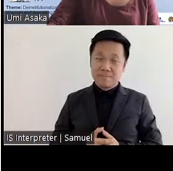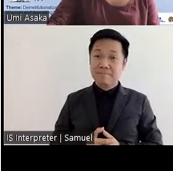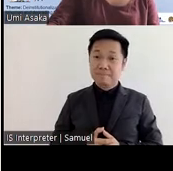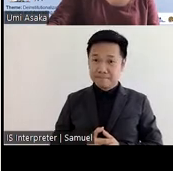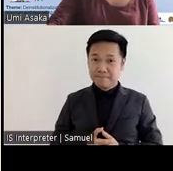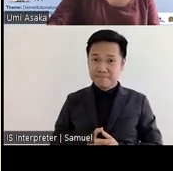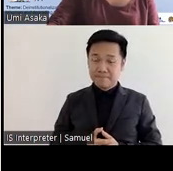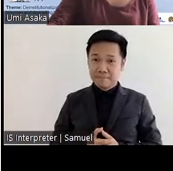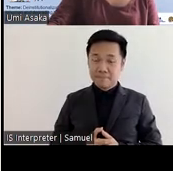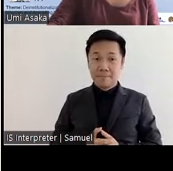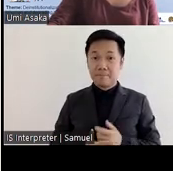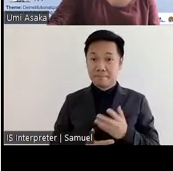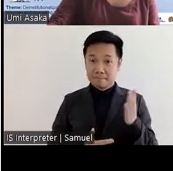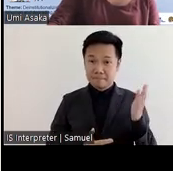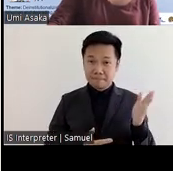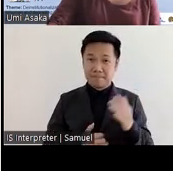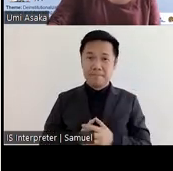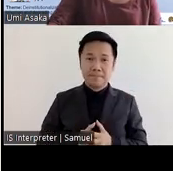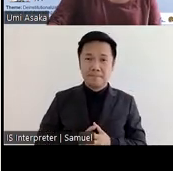And, okay.